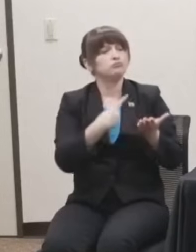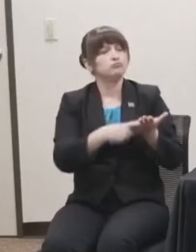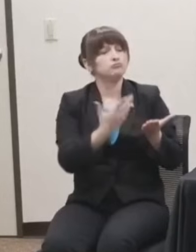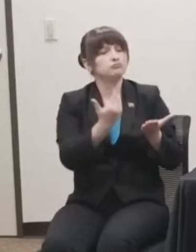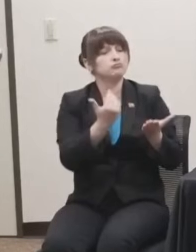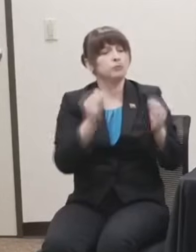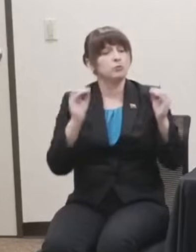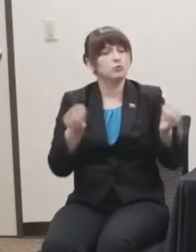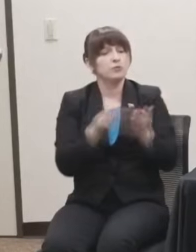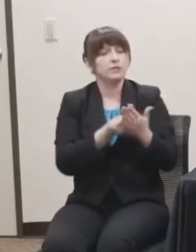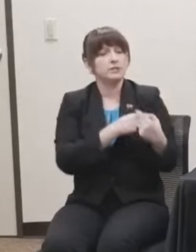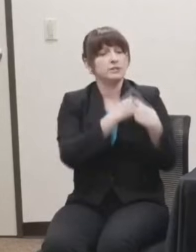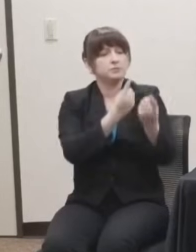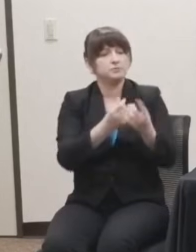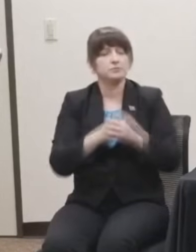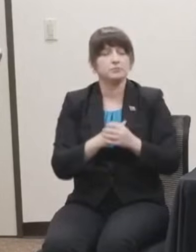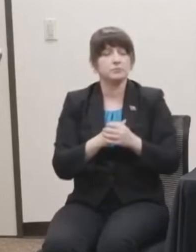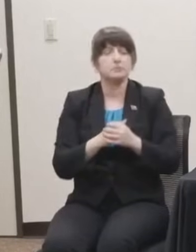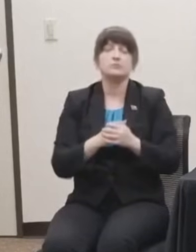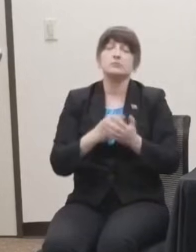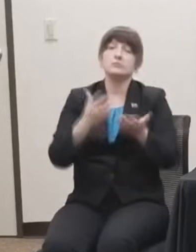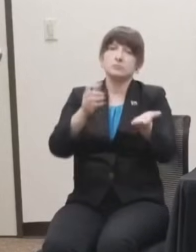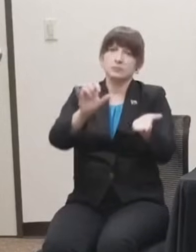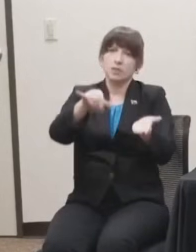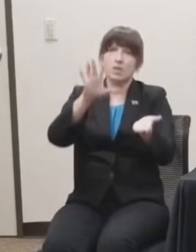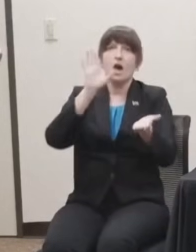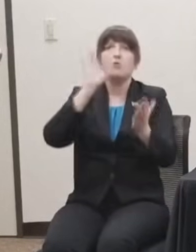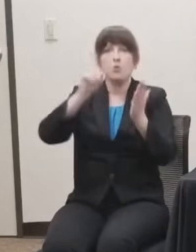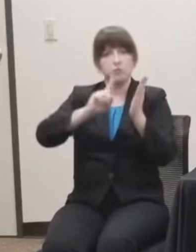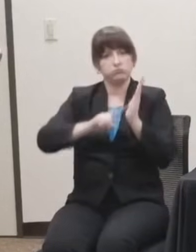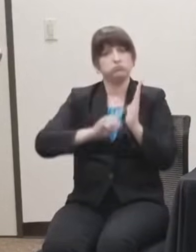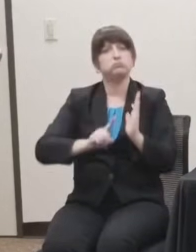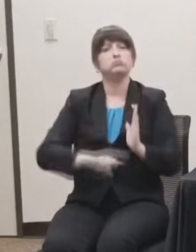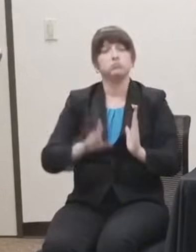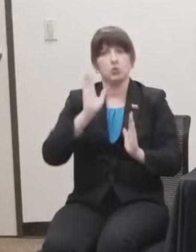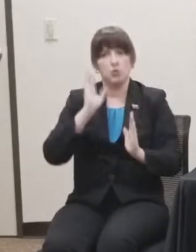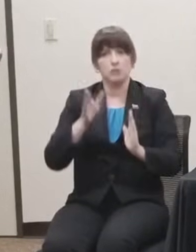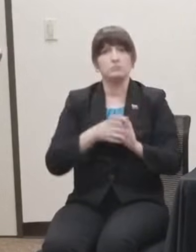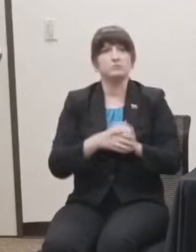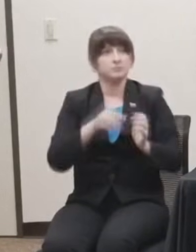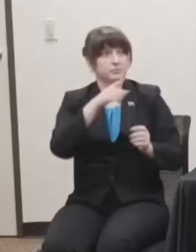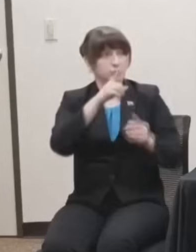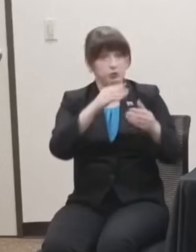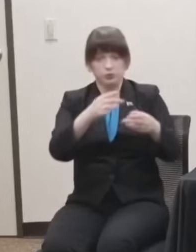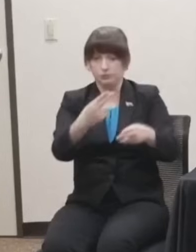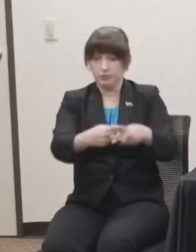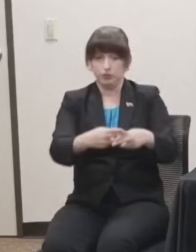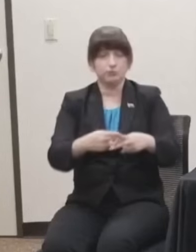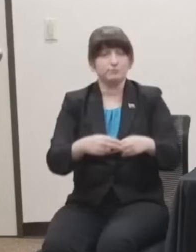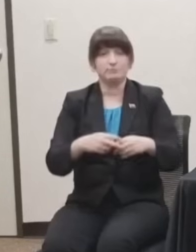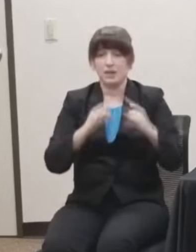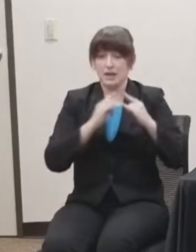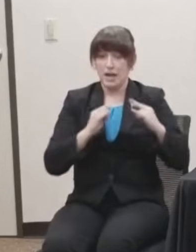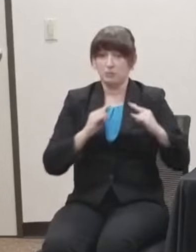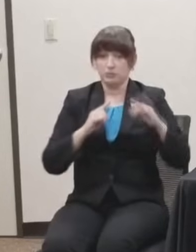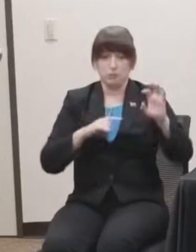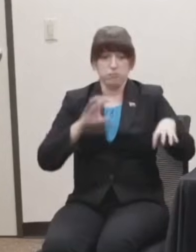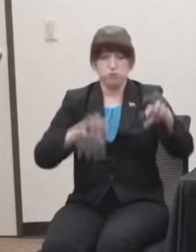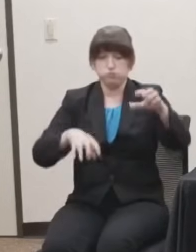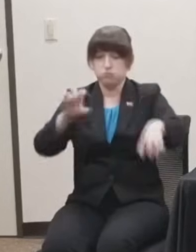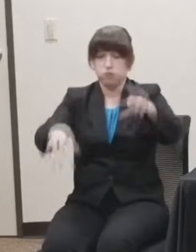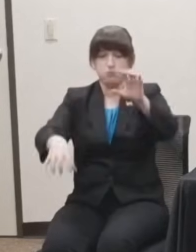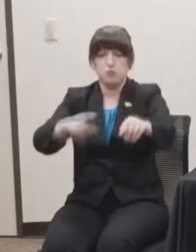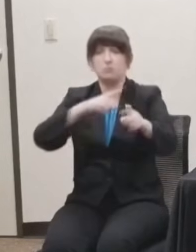Well, it's going to be something that will be looked at. As you kind of pointed out, these camps go back almost 100 years, and they